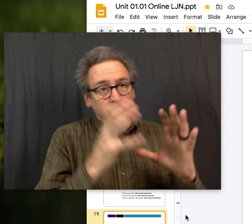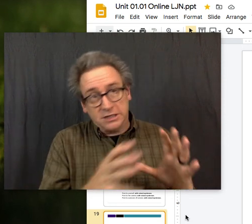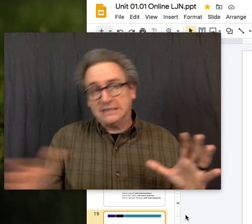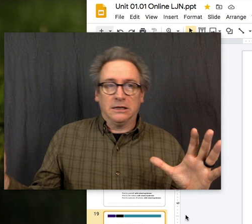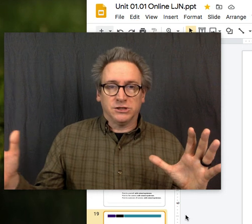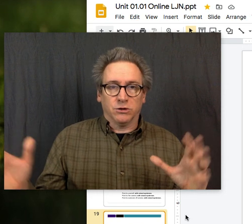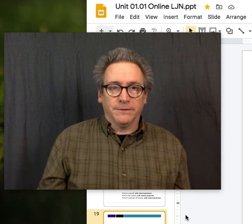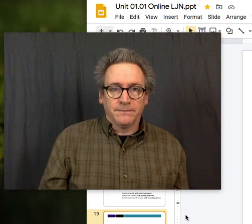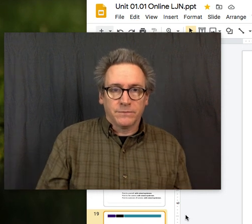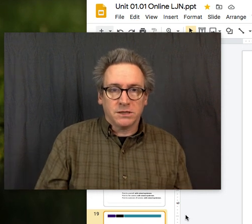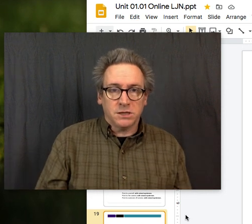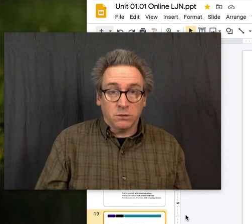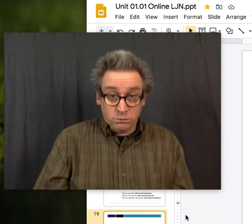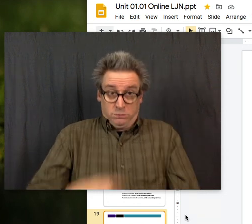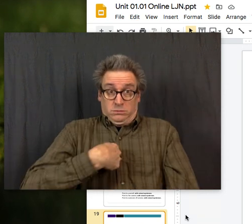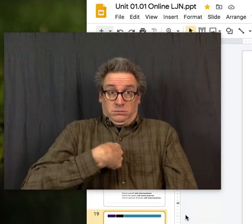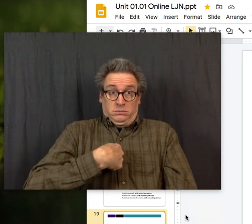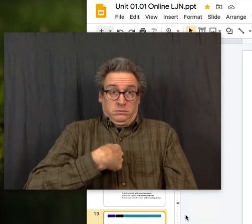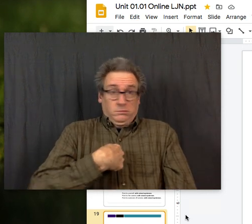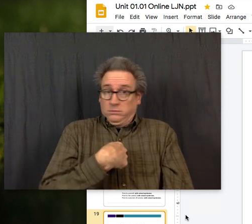together to tell a story. So,